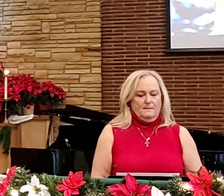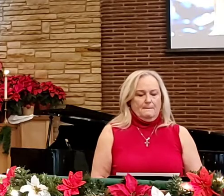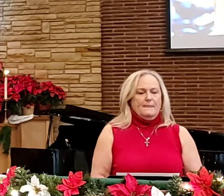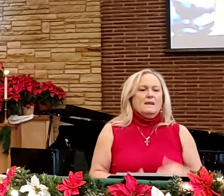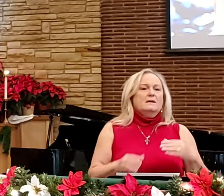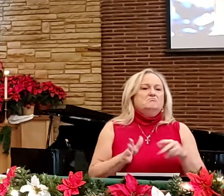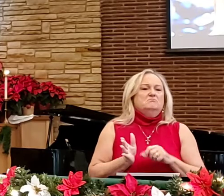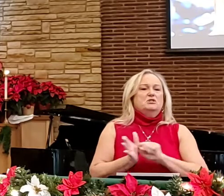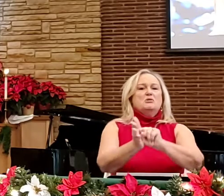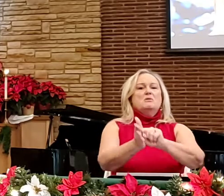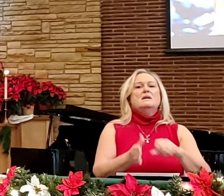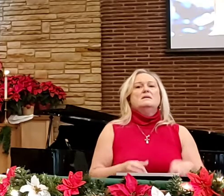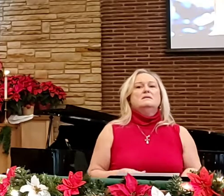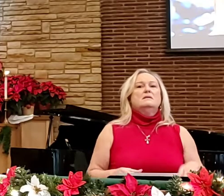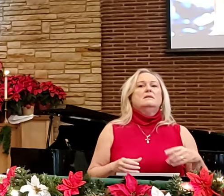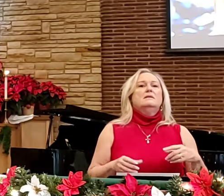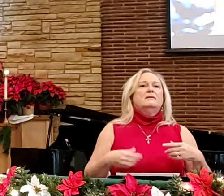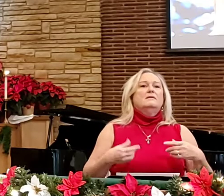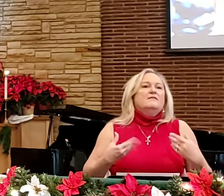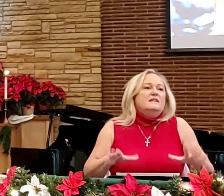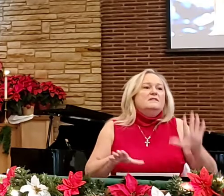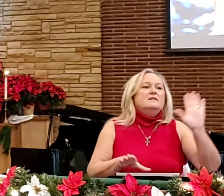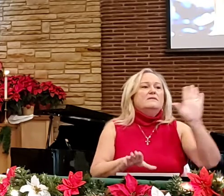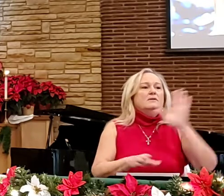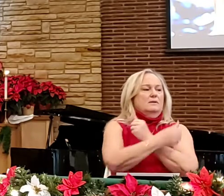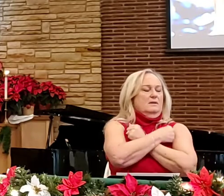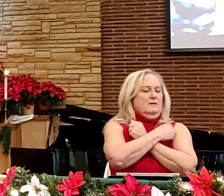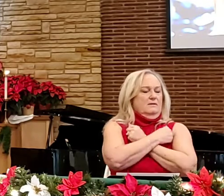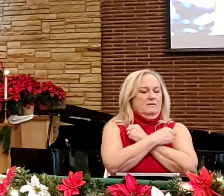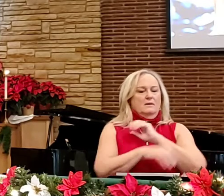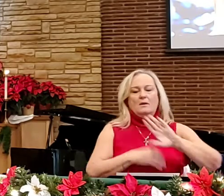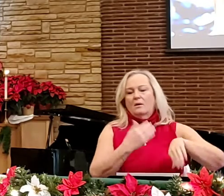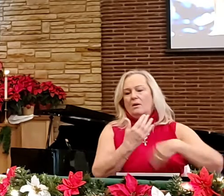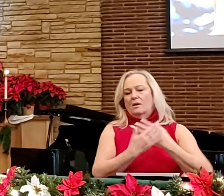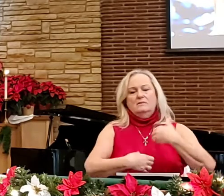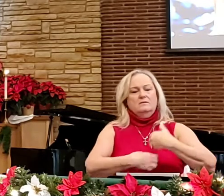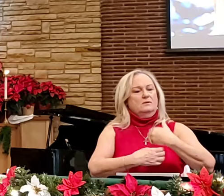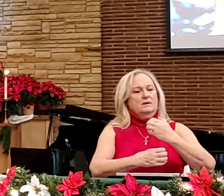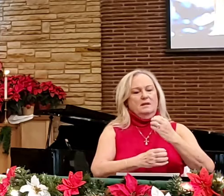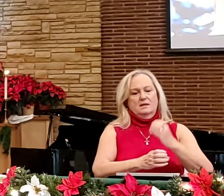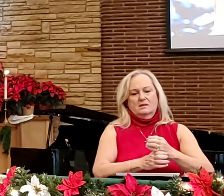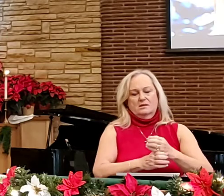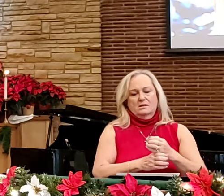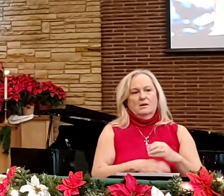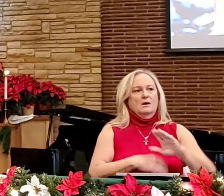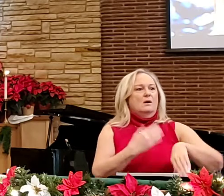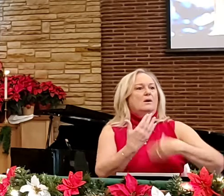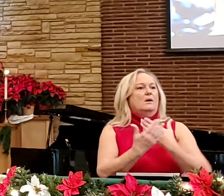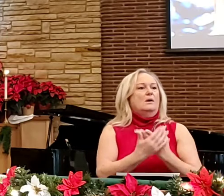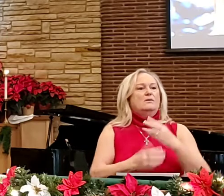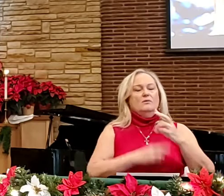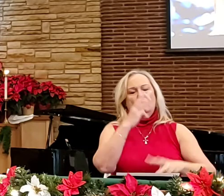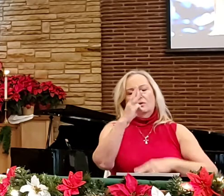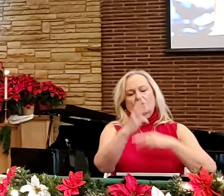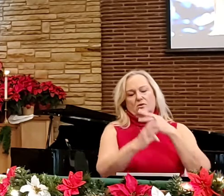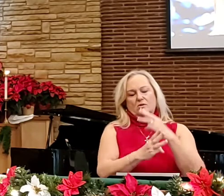And show us the fulfillment of your love in all of creation, in all the